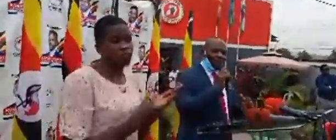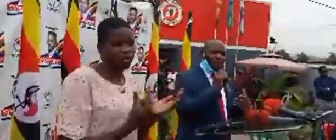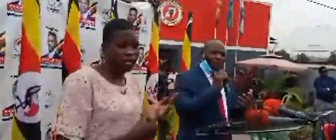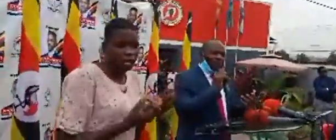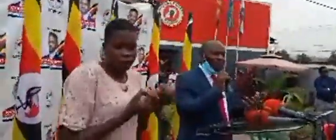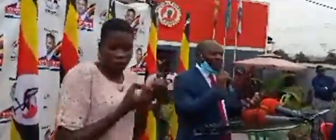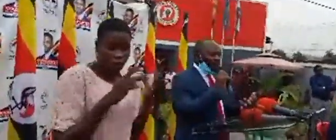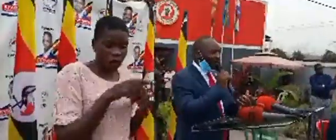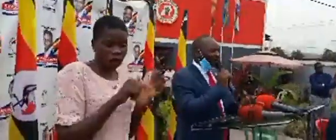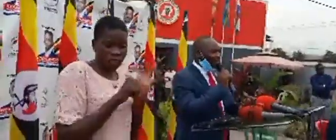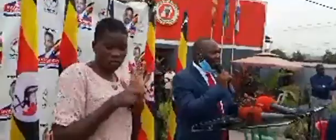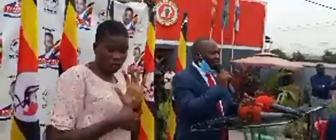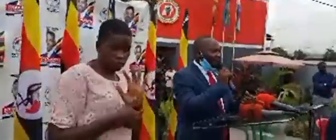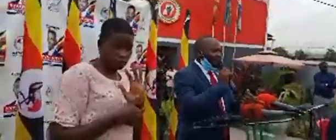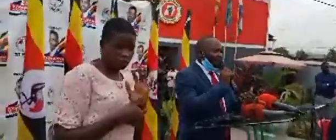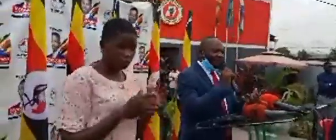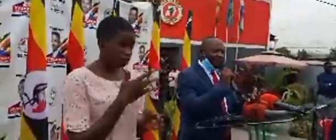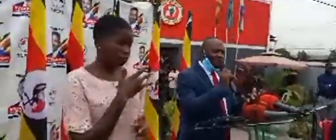ezikwata ku bannaffe